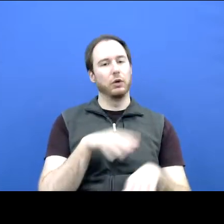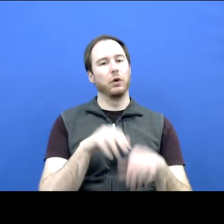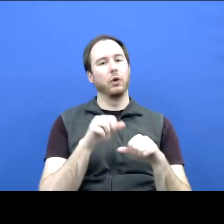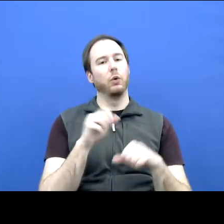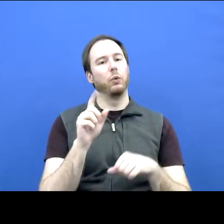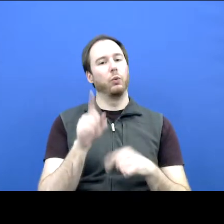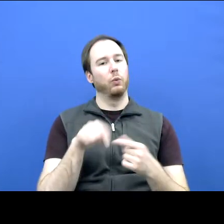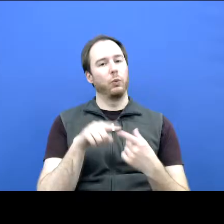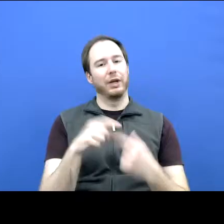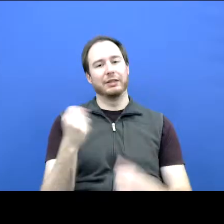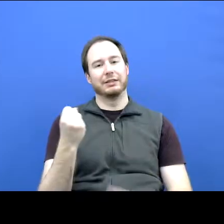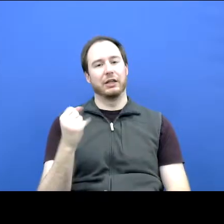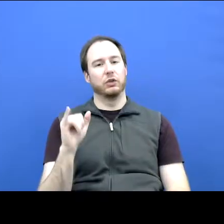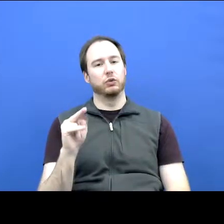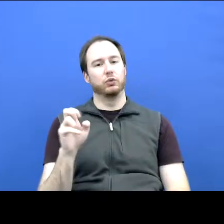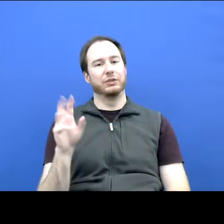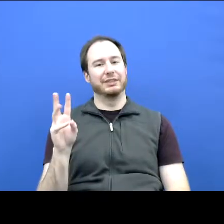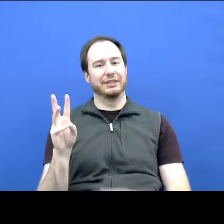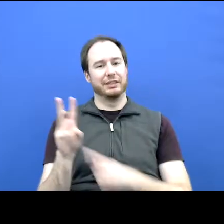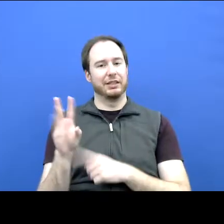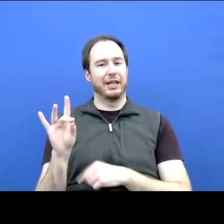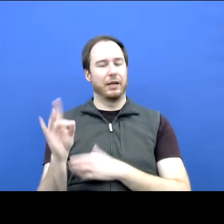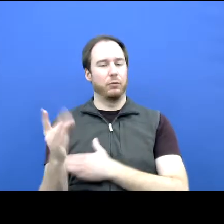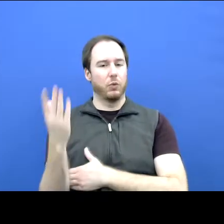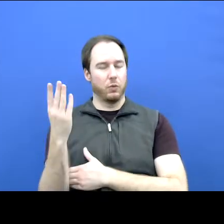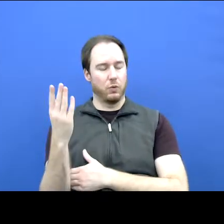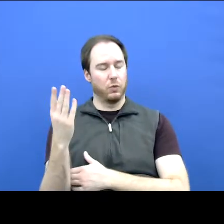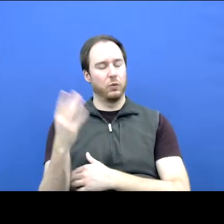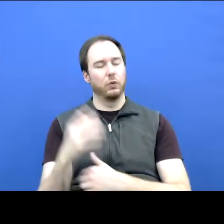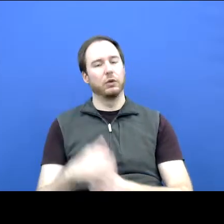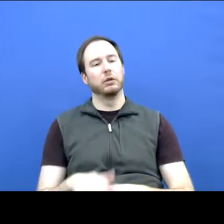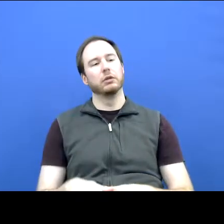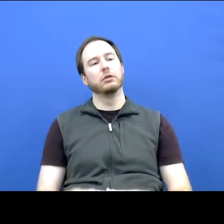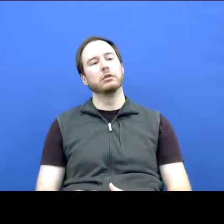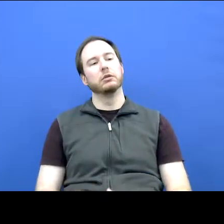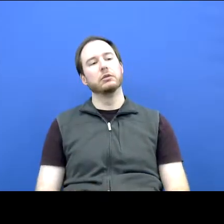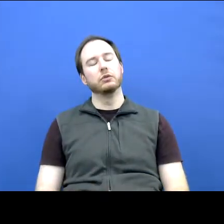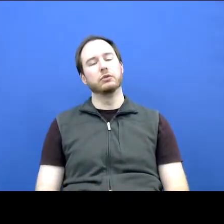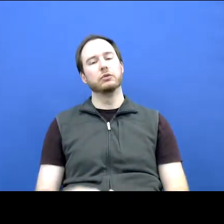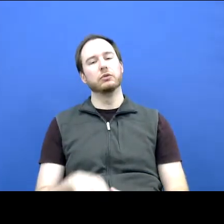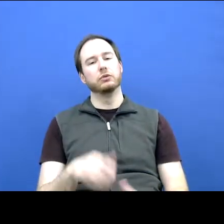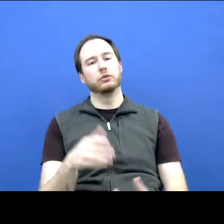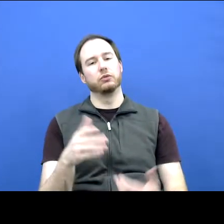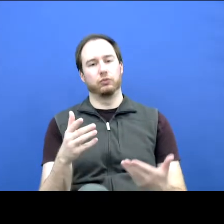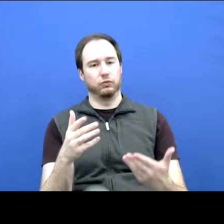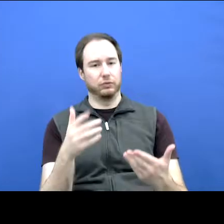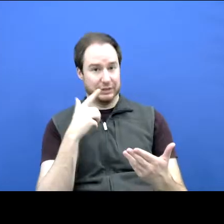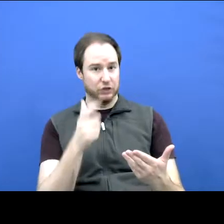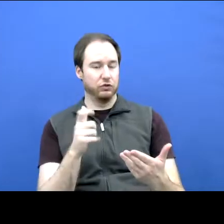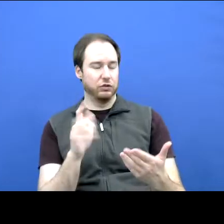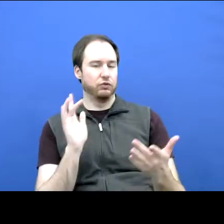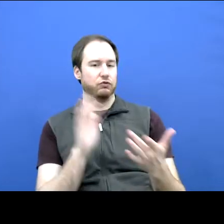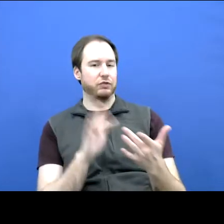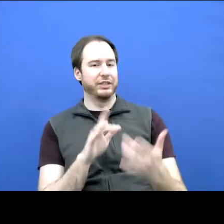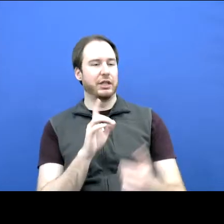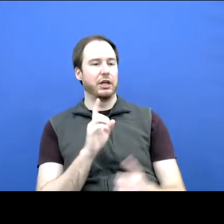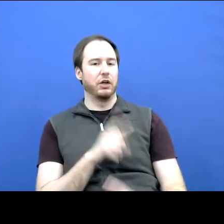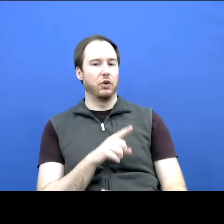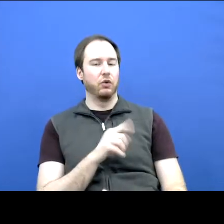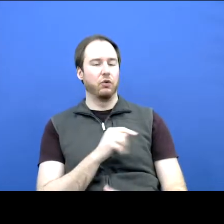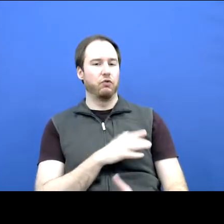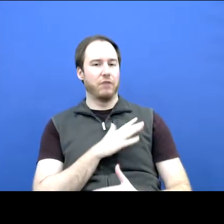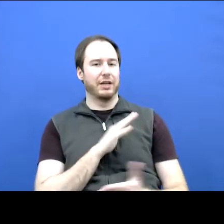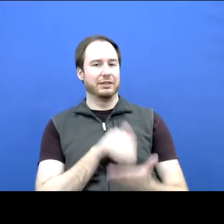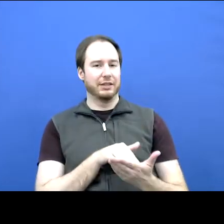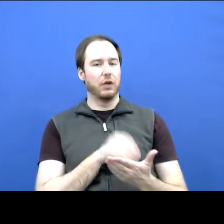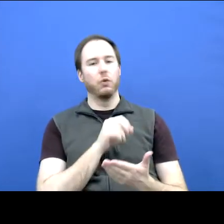on Saturday, June 6th at 8 a.m. You should reach out to the rec